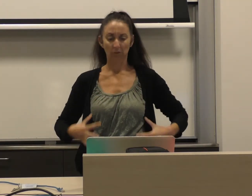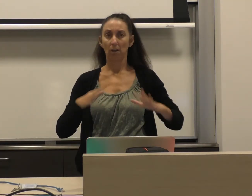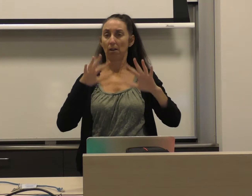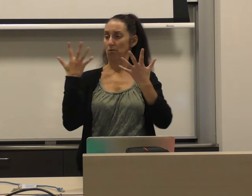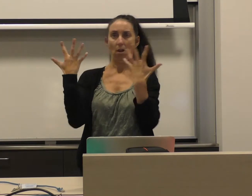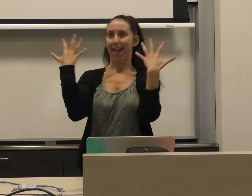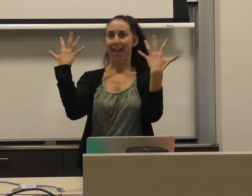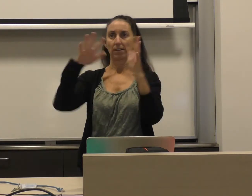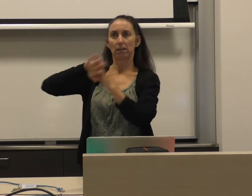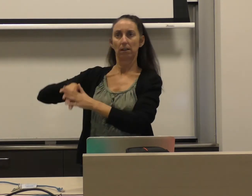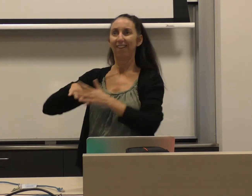the hands.